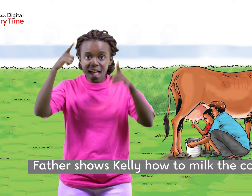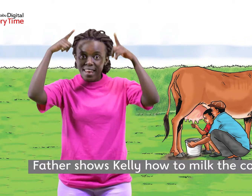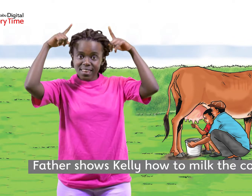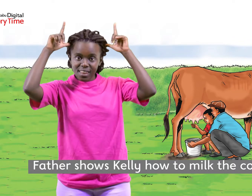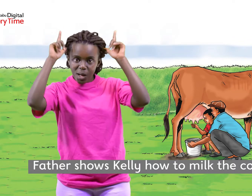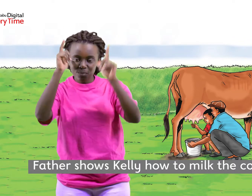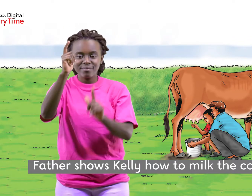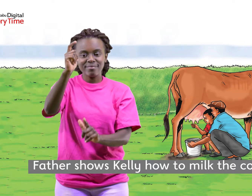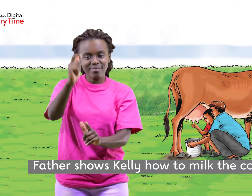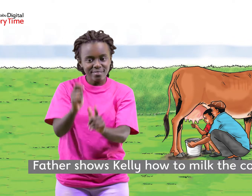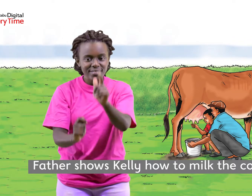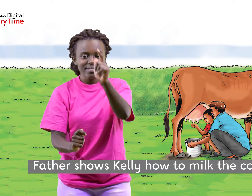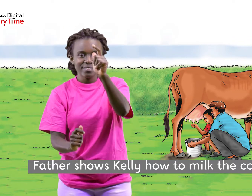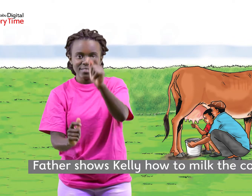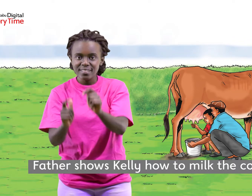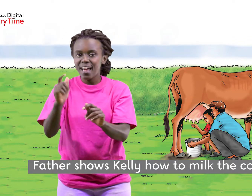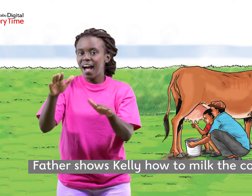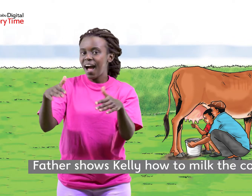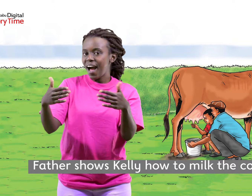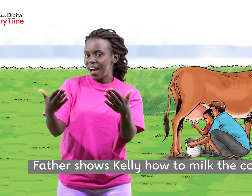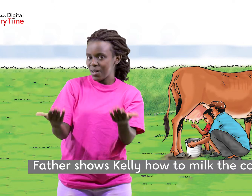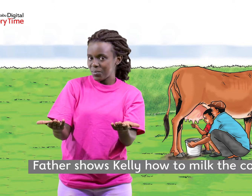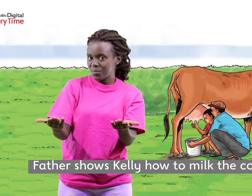Father shows Kelly how to milk the cow.